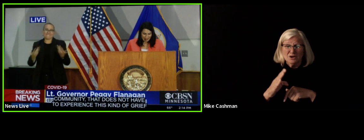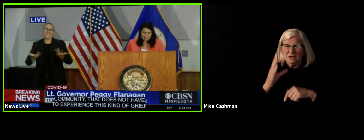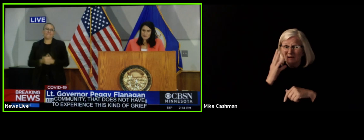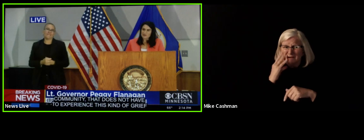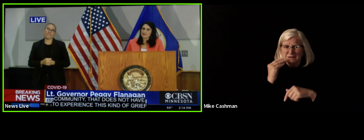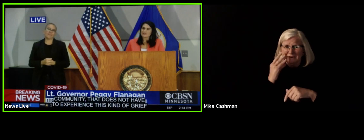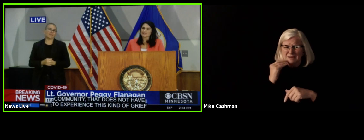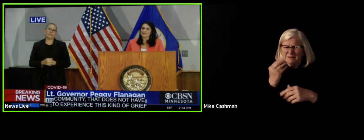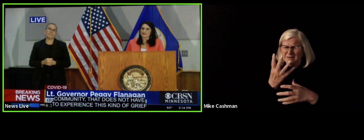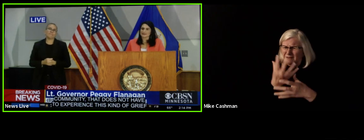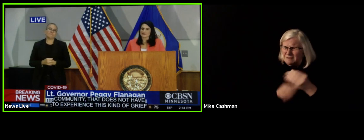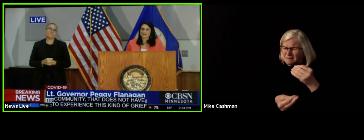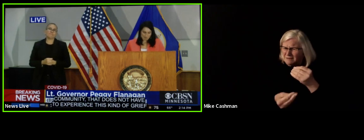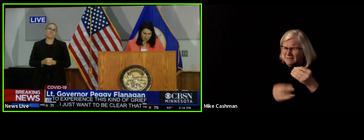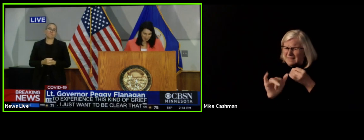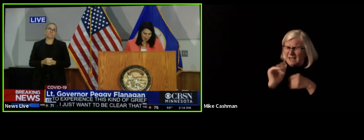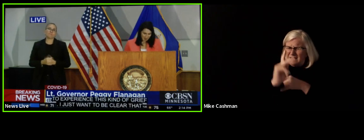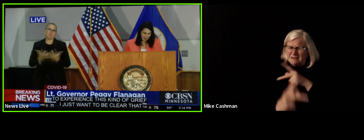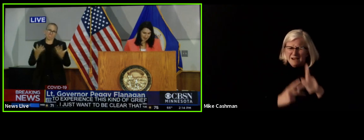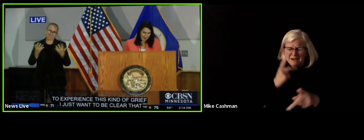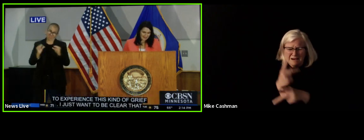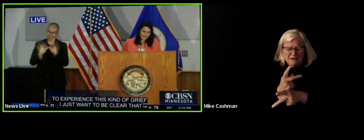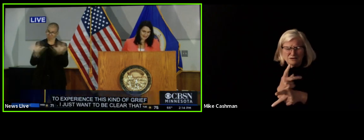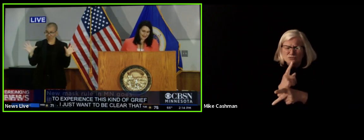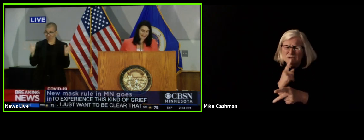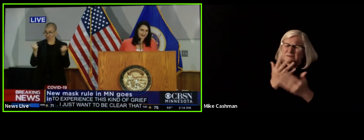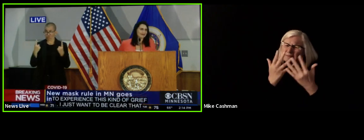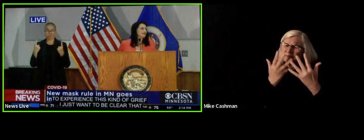I just want to be clear that we're not